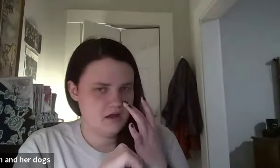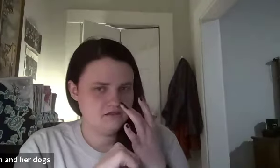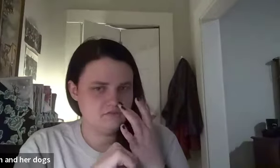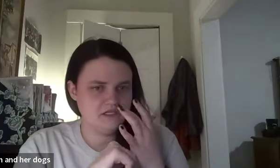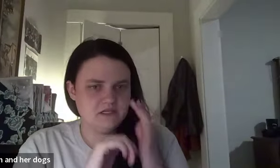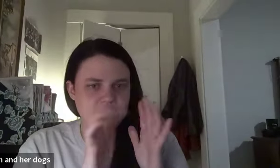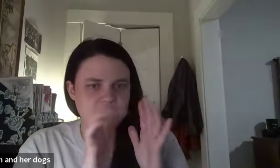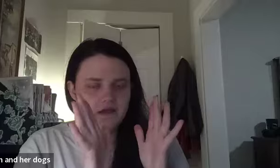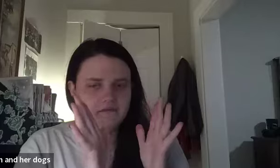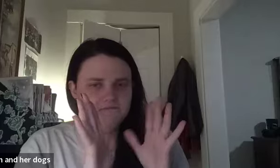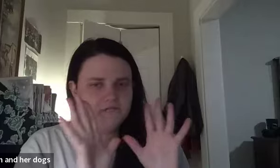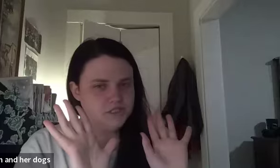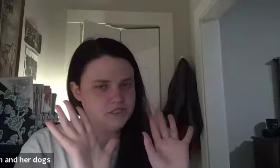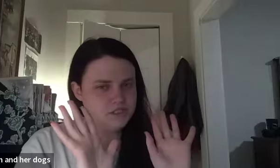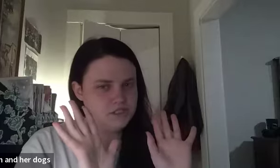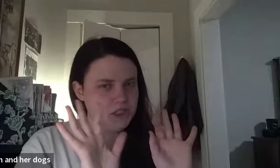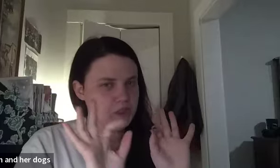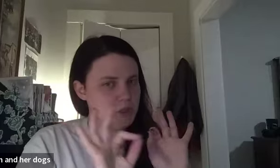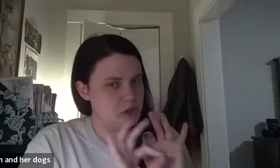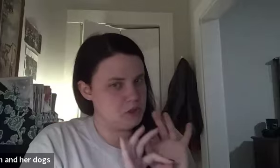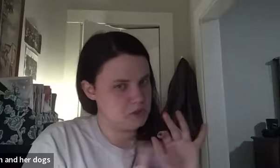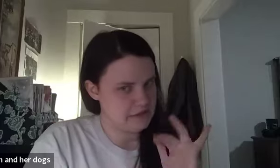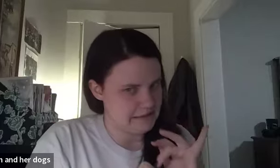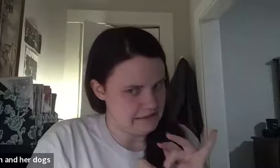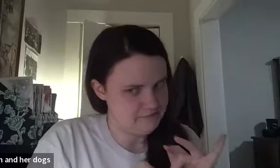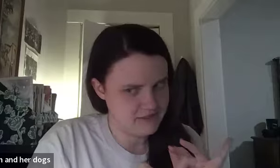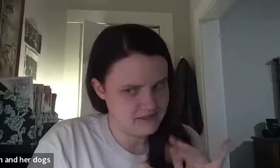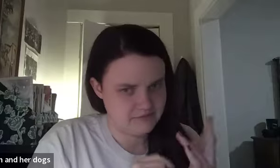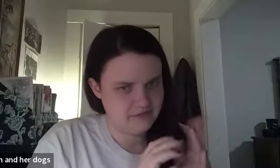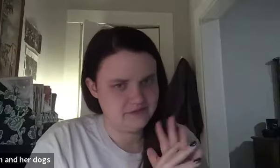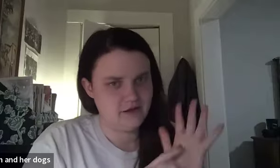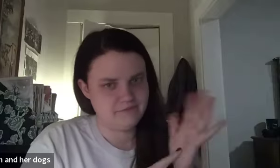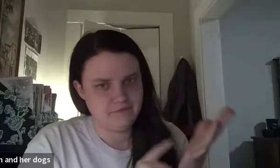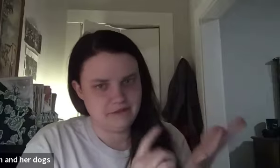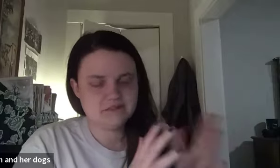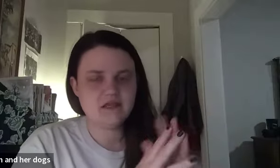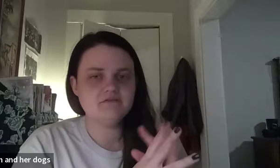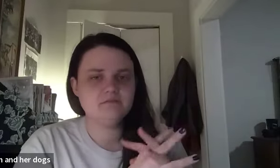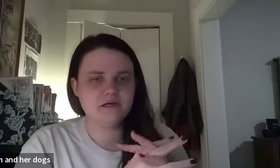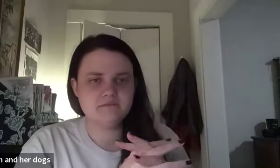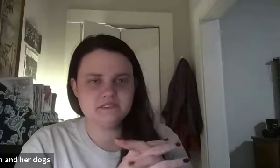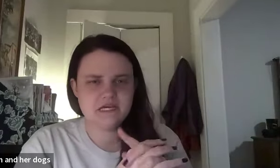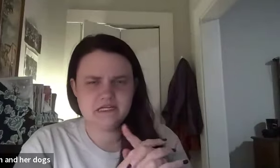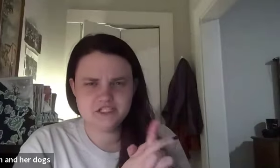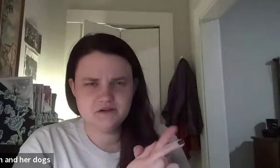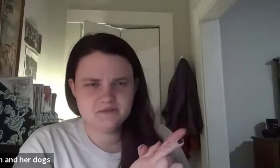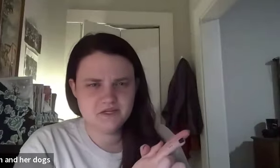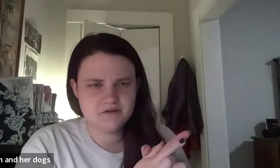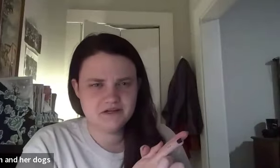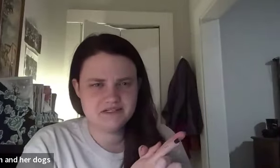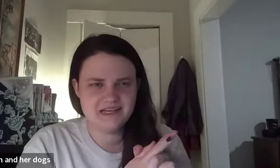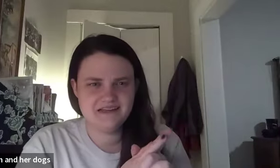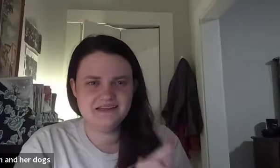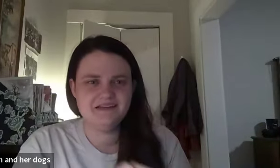not, we can kind of finish early because I mean it's got 5 minutes left. But Miss Katie, did you have something you were gonna say?